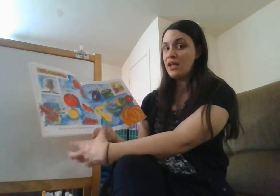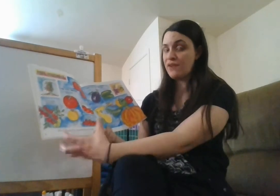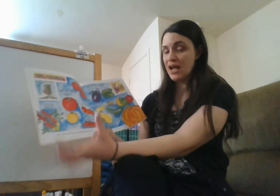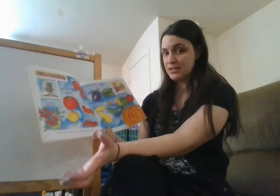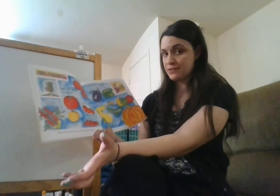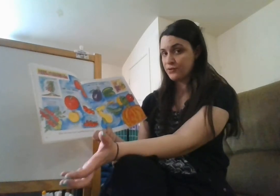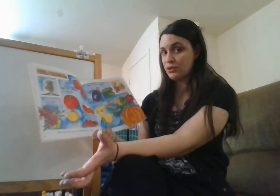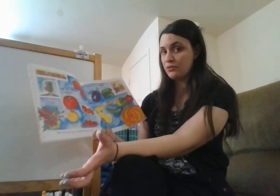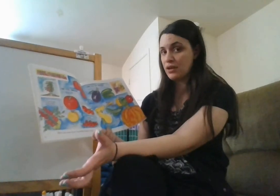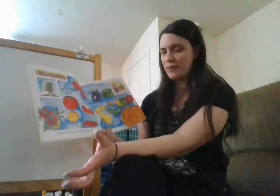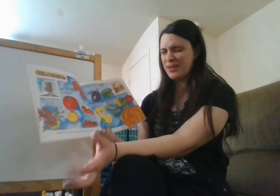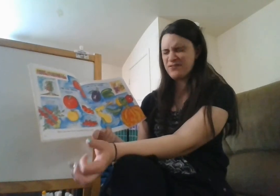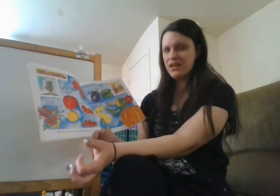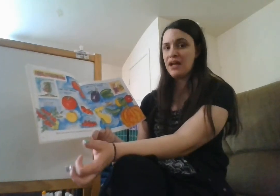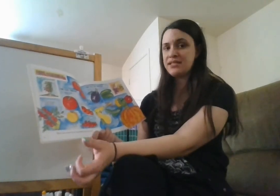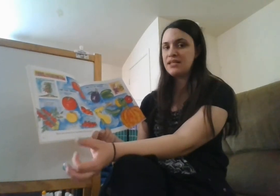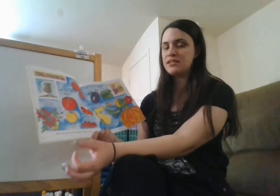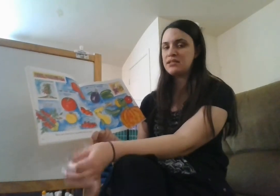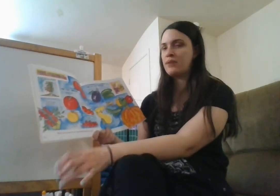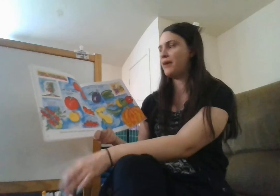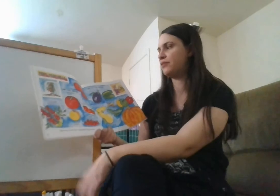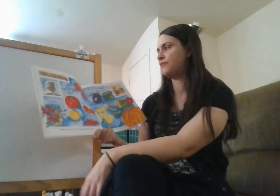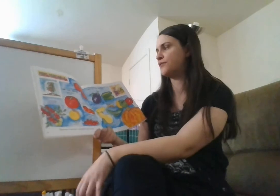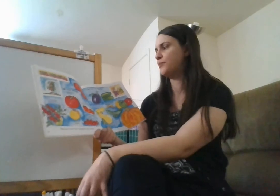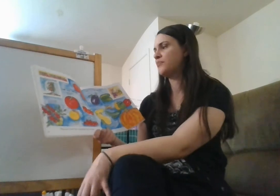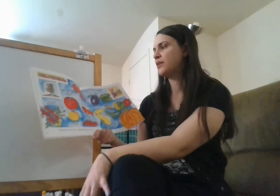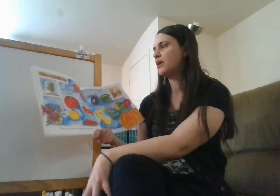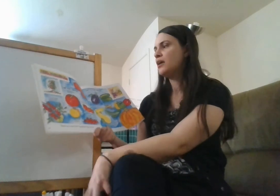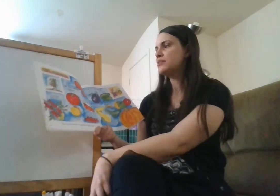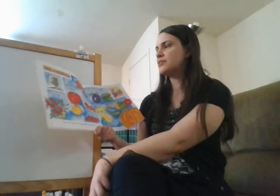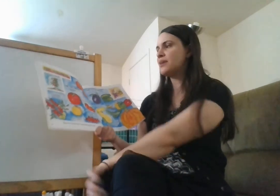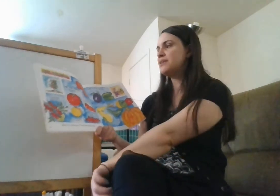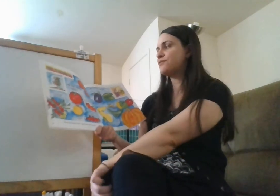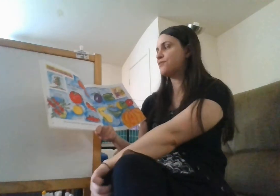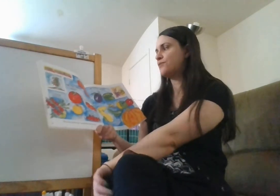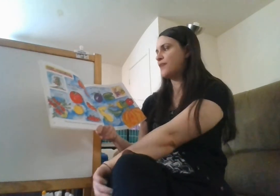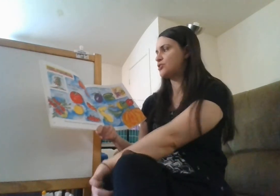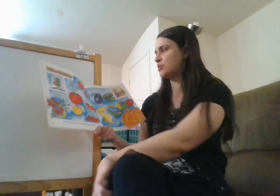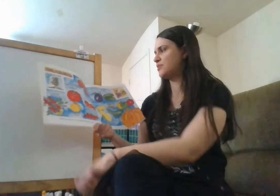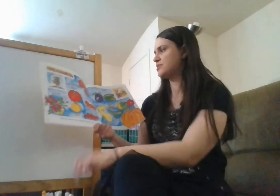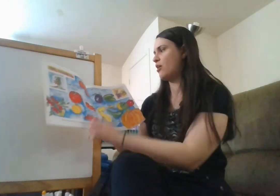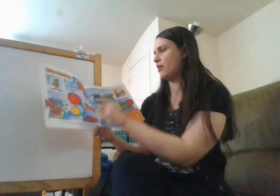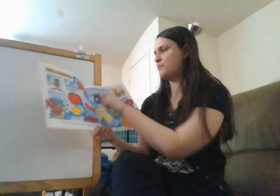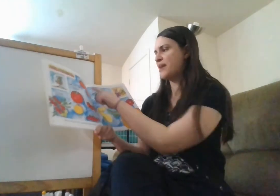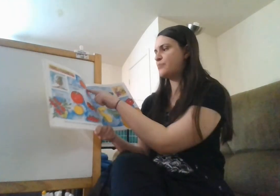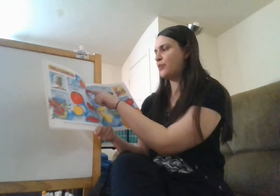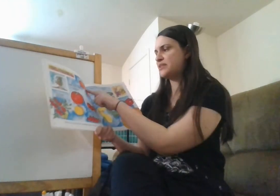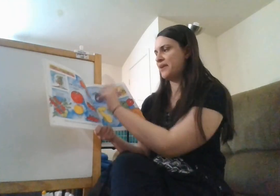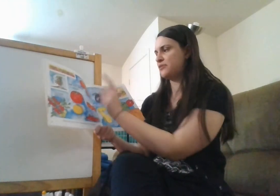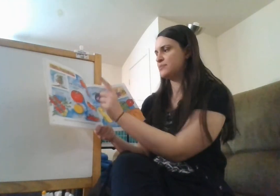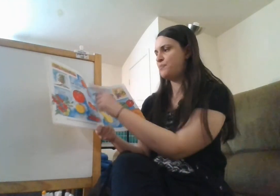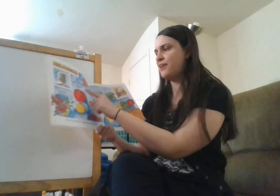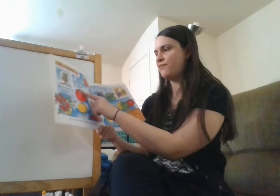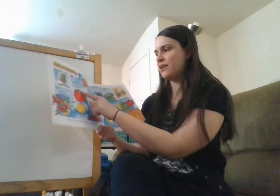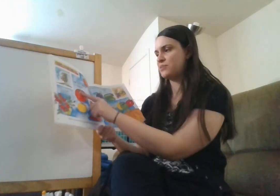it has seeds, it's automatically a fruit. So some of these fruit vegetables are best boy tomatoes, beef eater